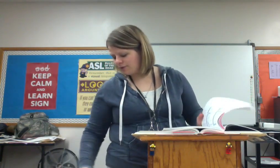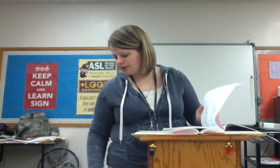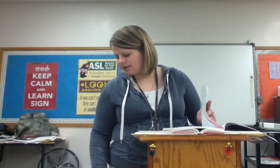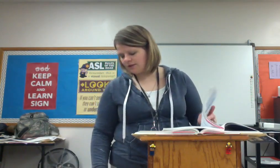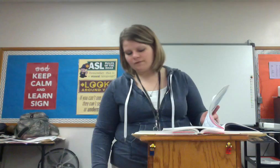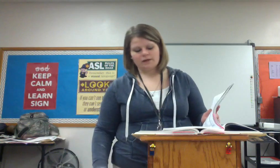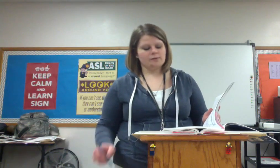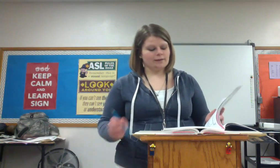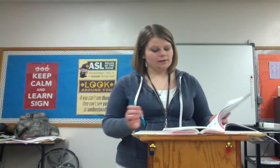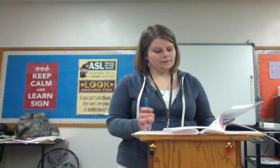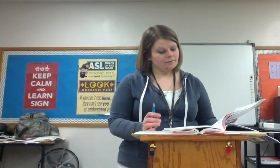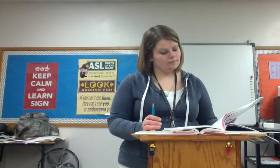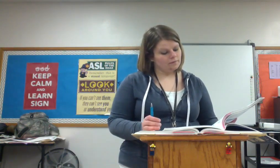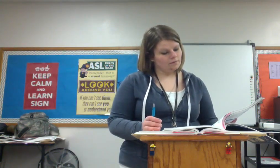really into the finger spelling.